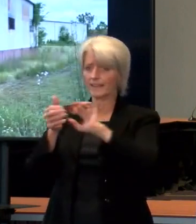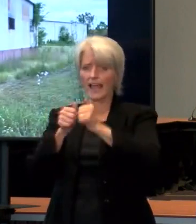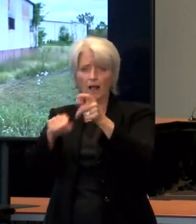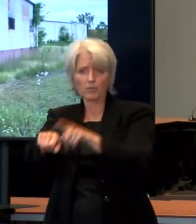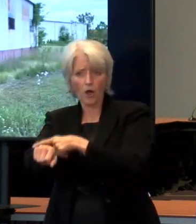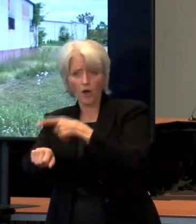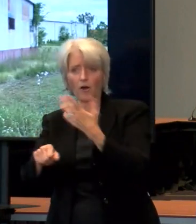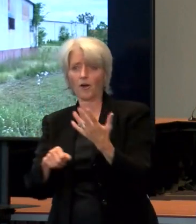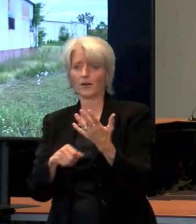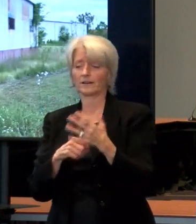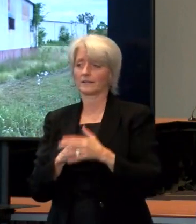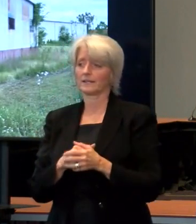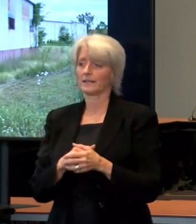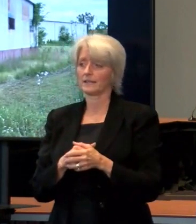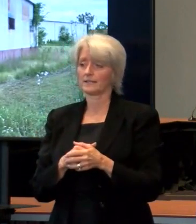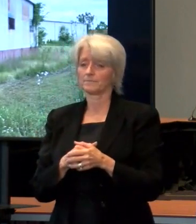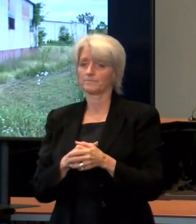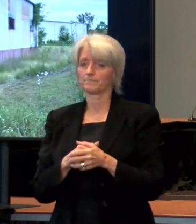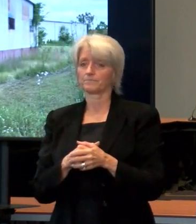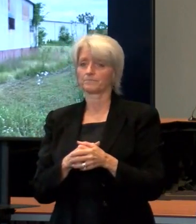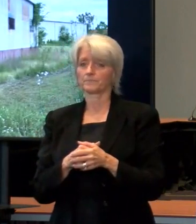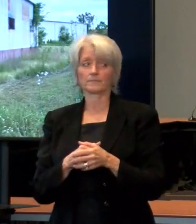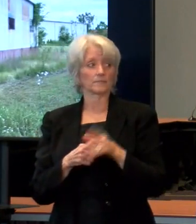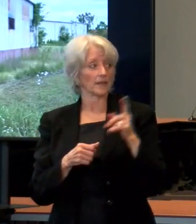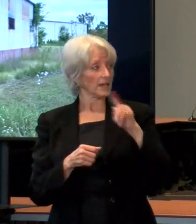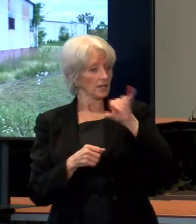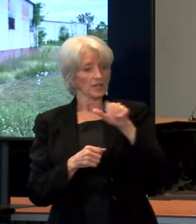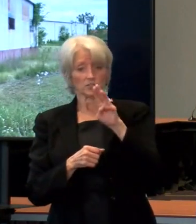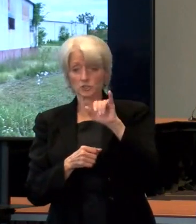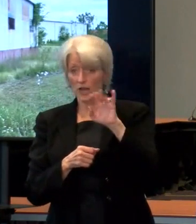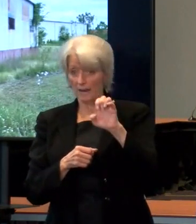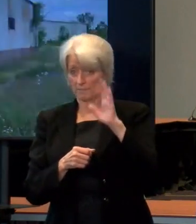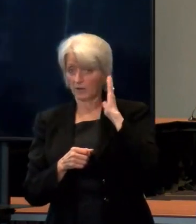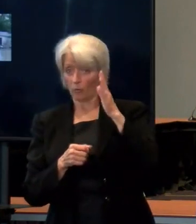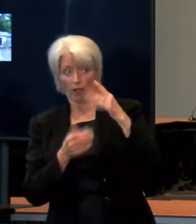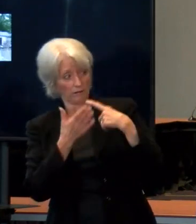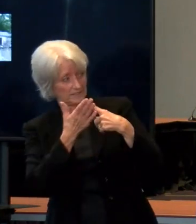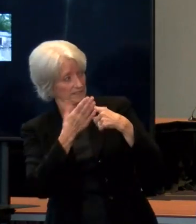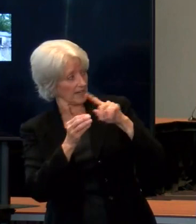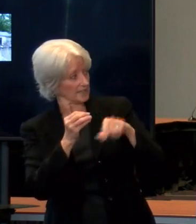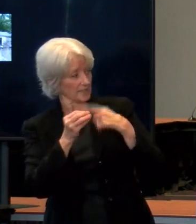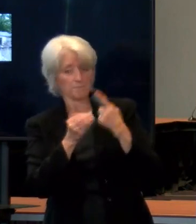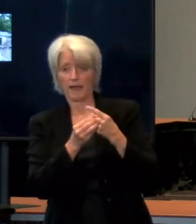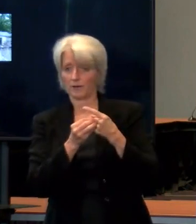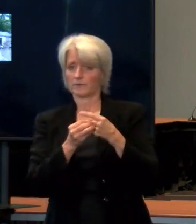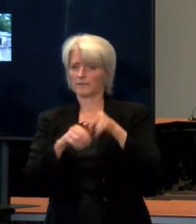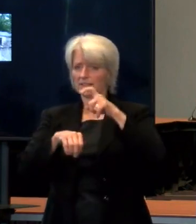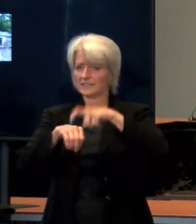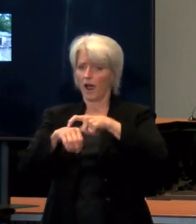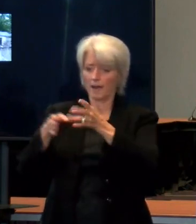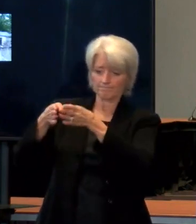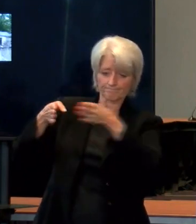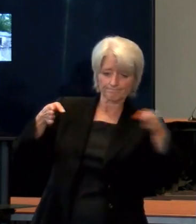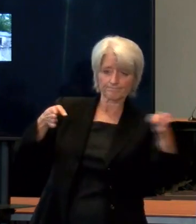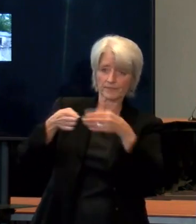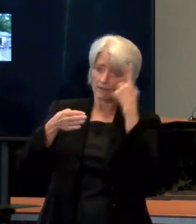to reach out to the owners of, or? Well, Jamie, if you'll talk about the time frame with the three projects, and